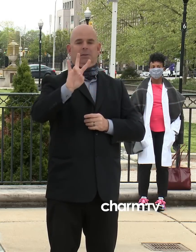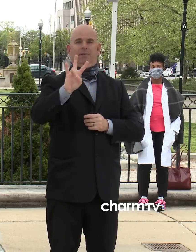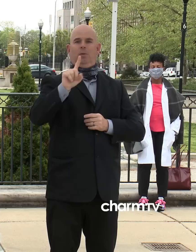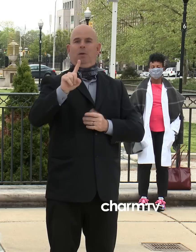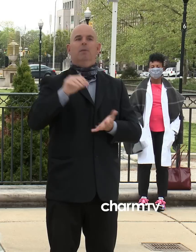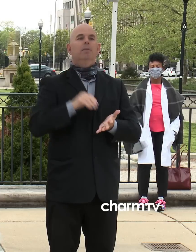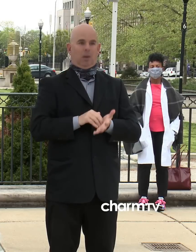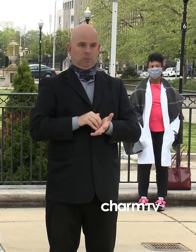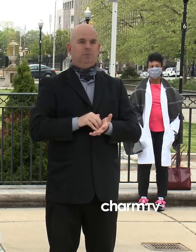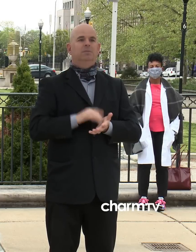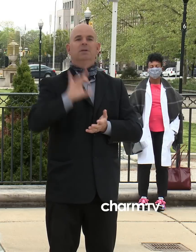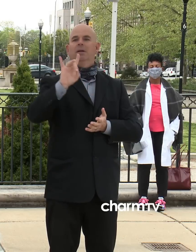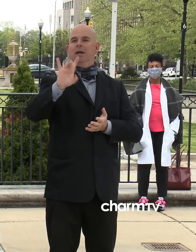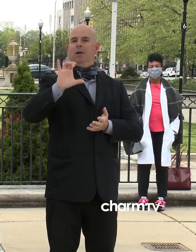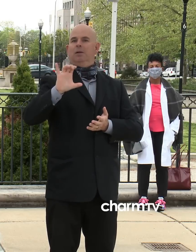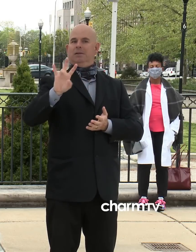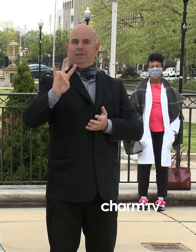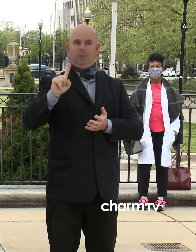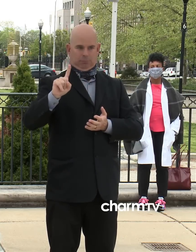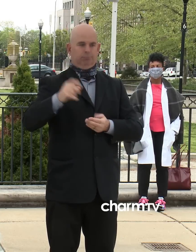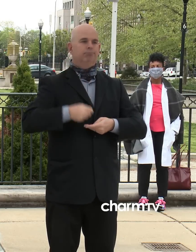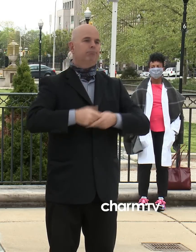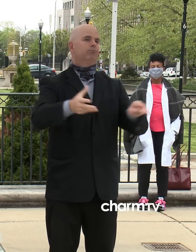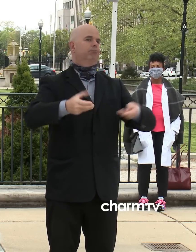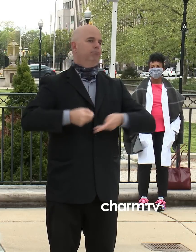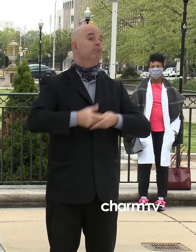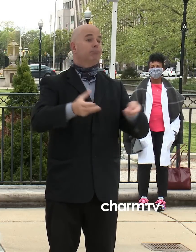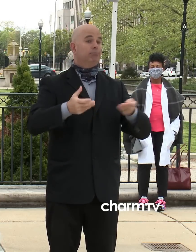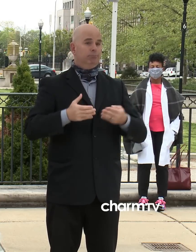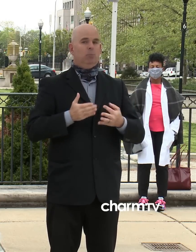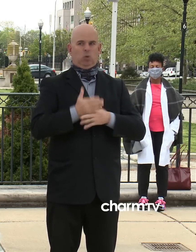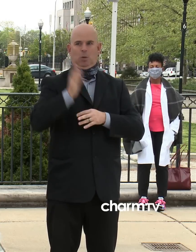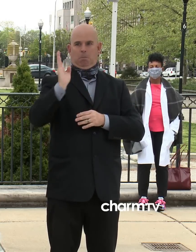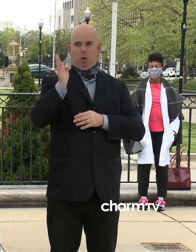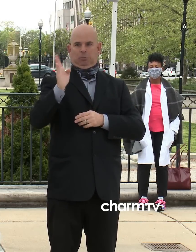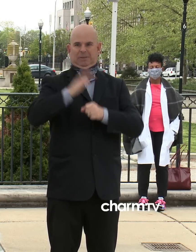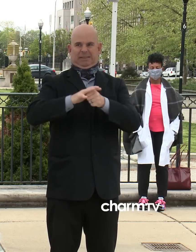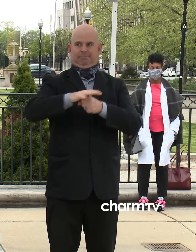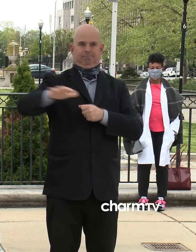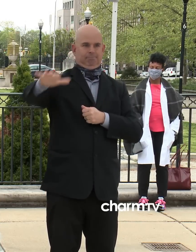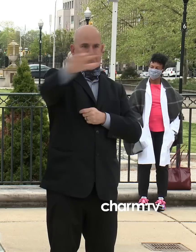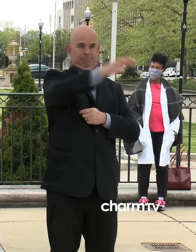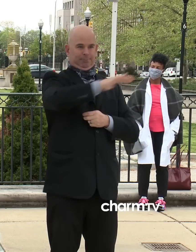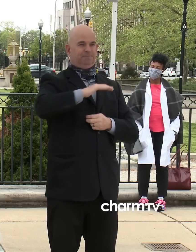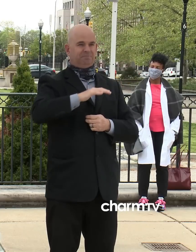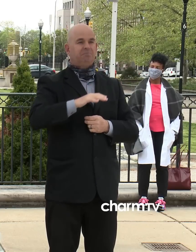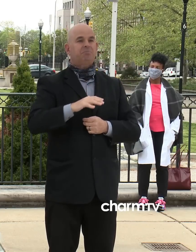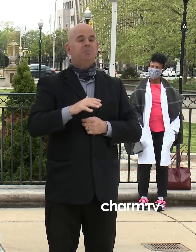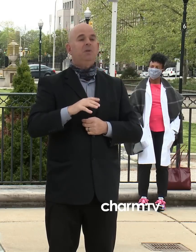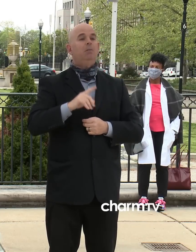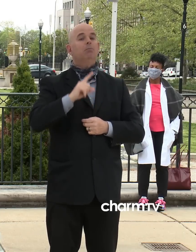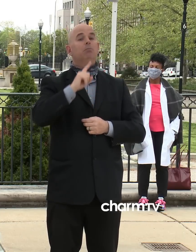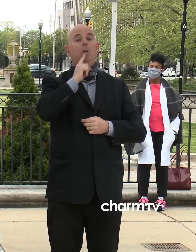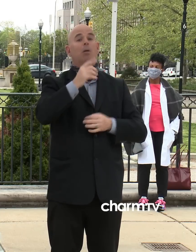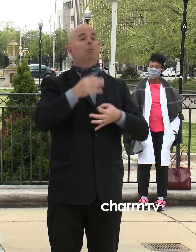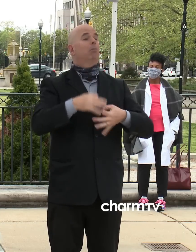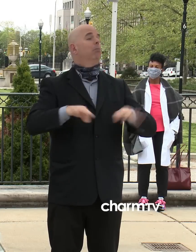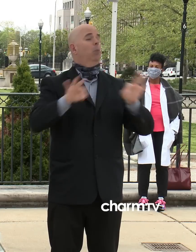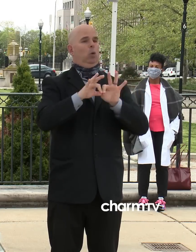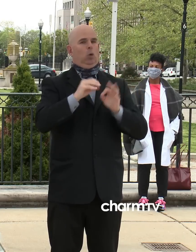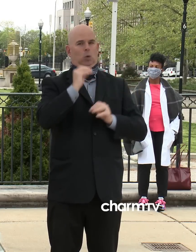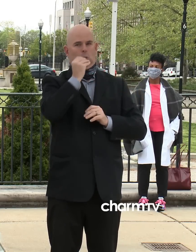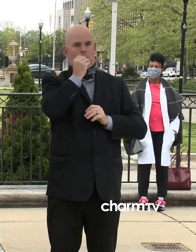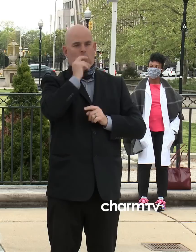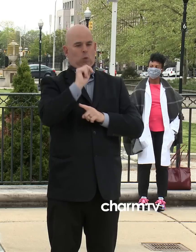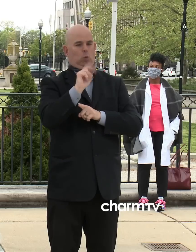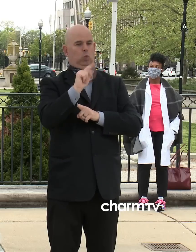71,871 meals distributed throughout Baltimore City. Proper nutrition is more important now than ever. However, it's not the